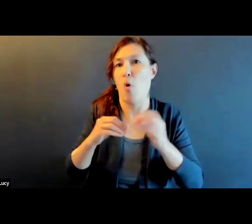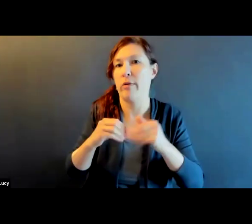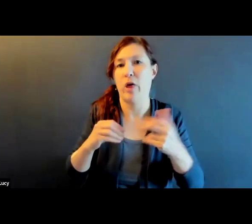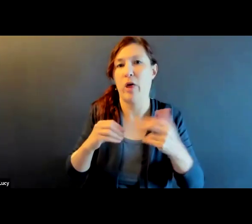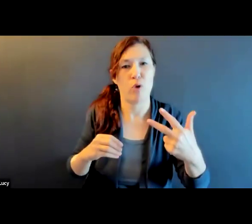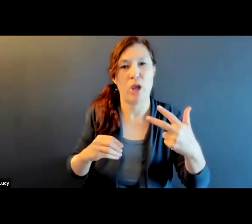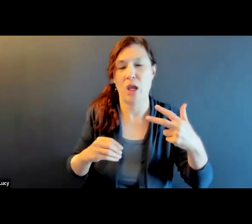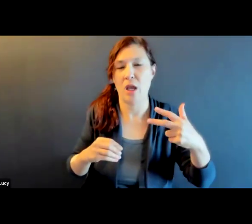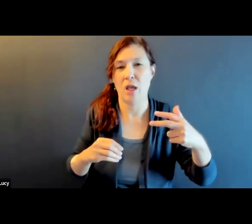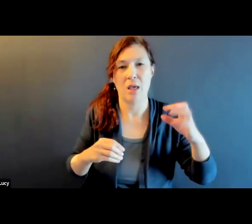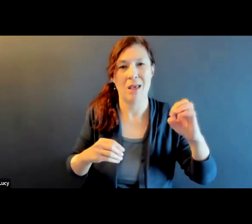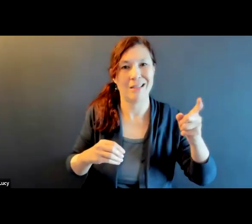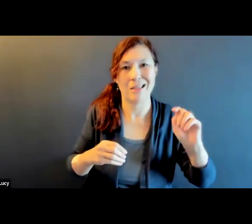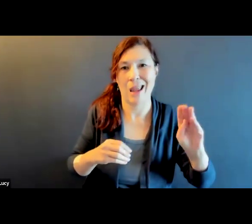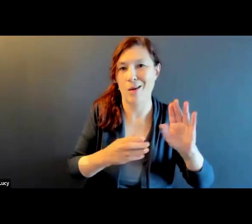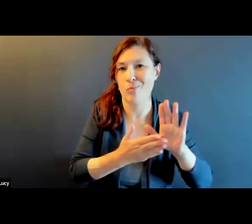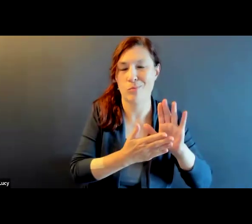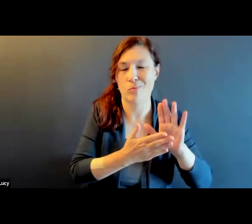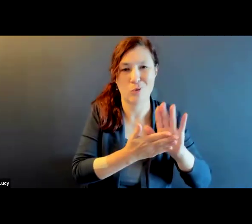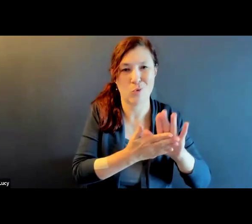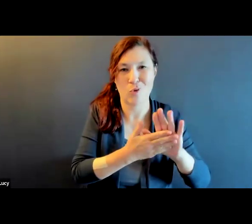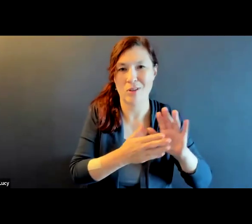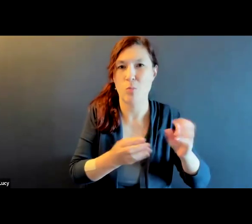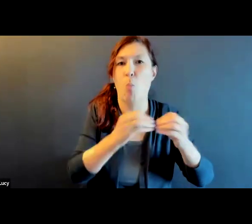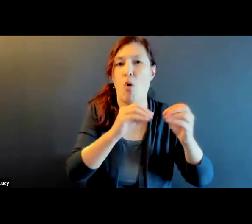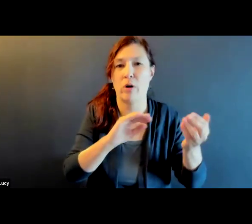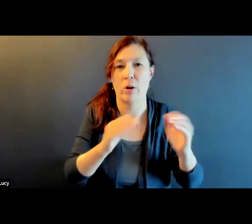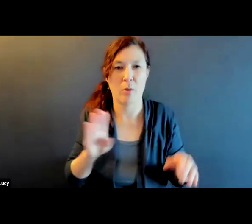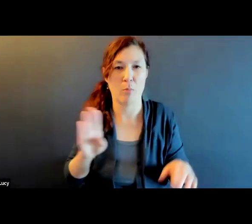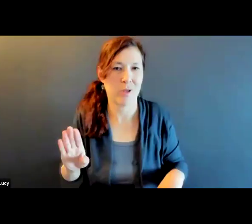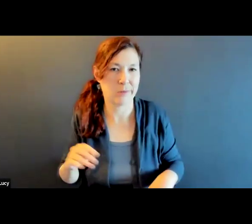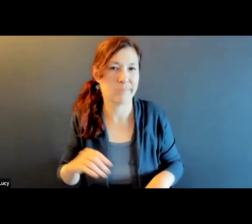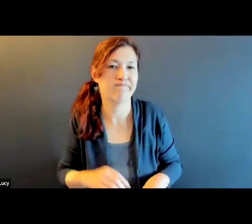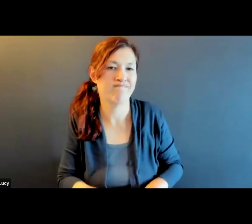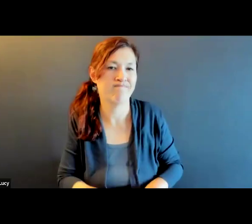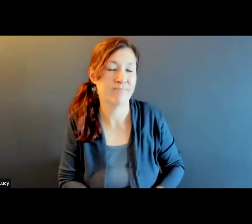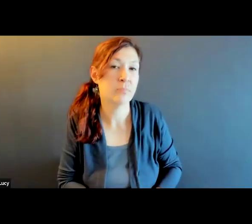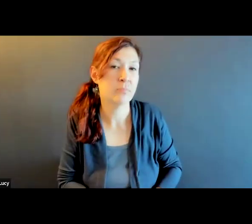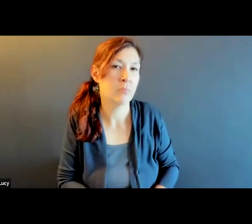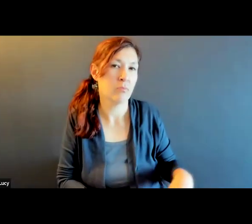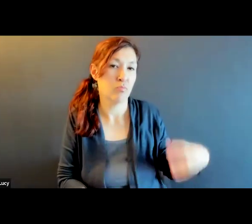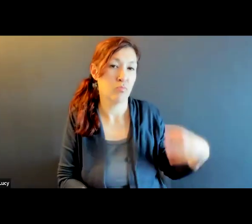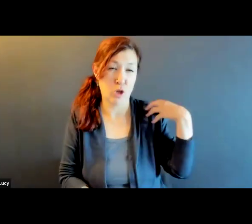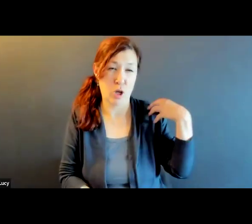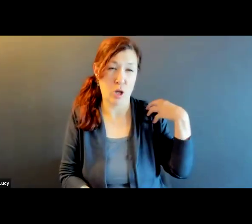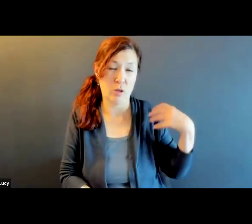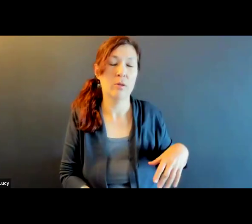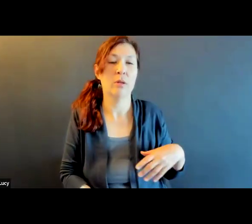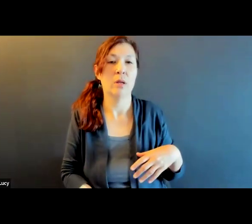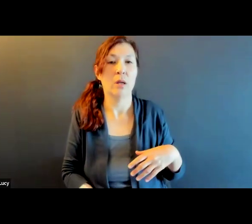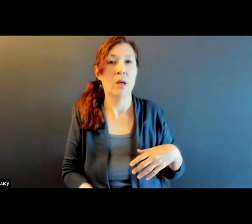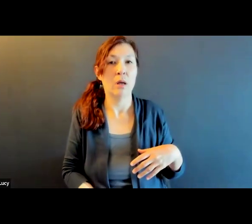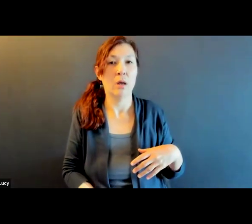Thank you. You know, the piece that we know is consistent is the number of